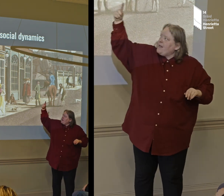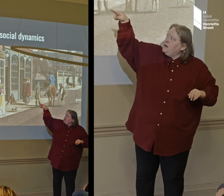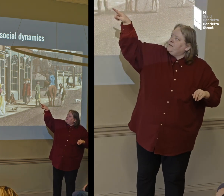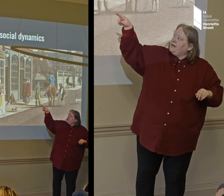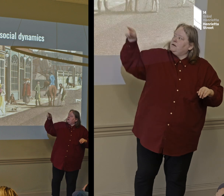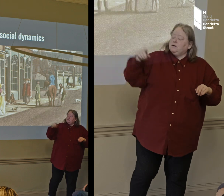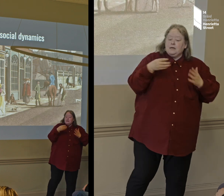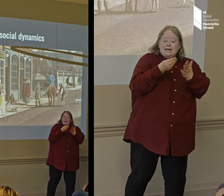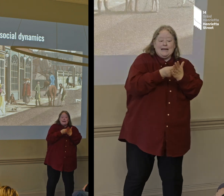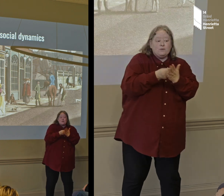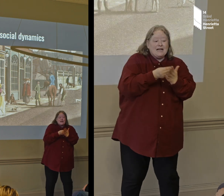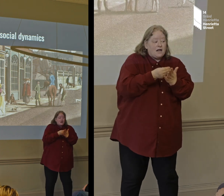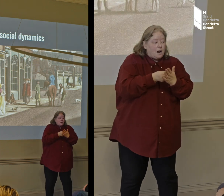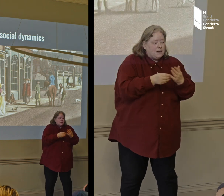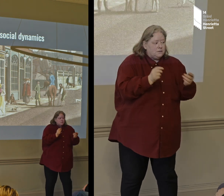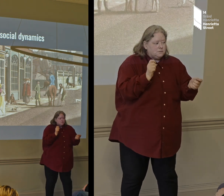rank.